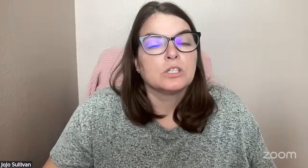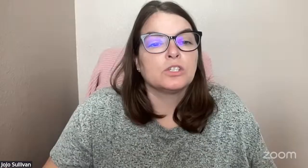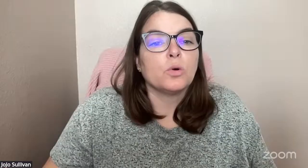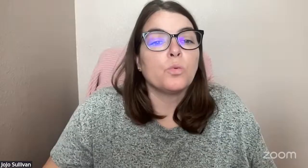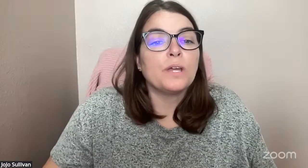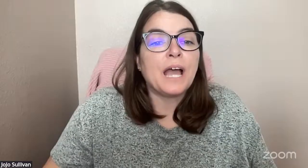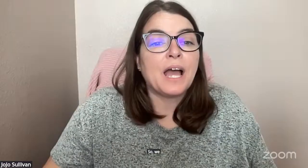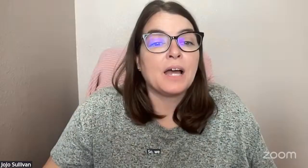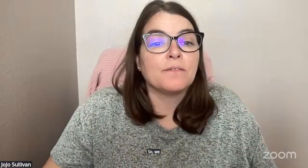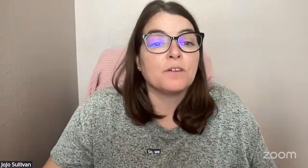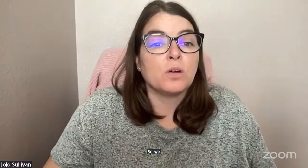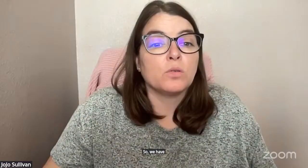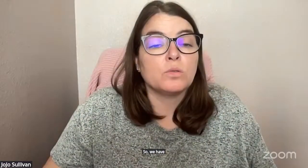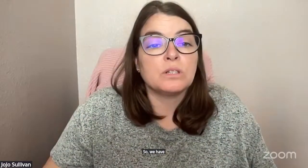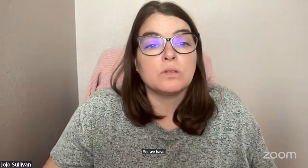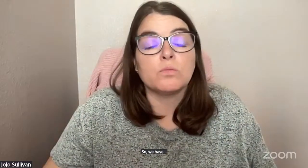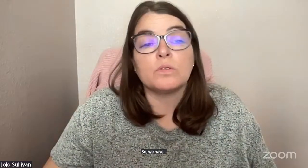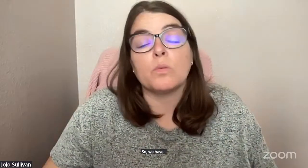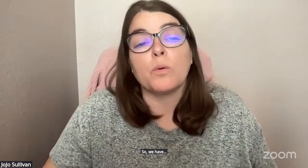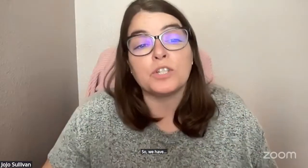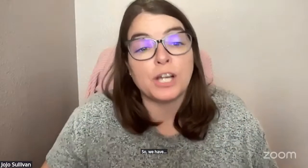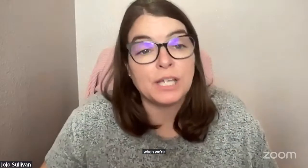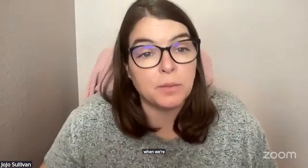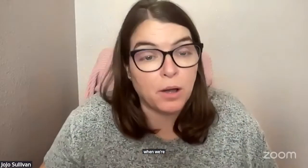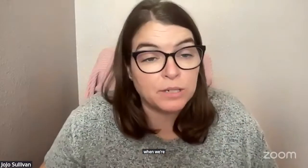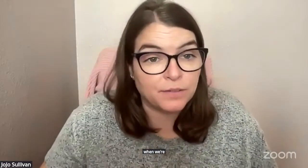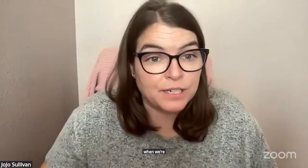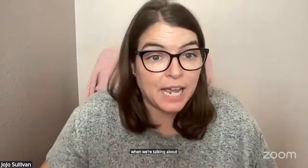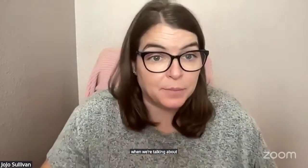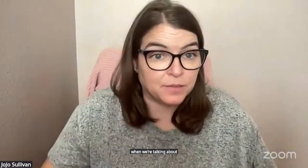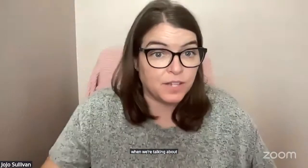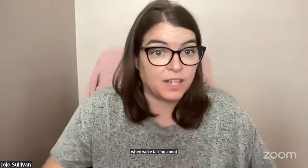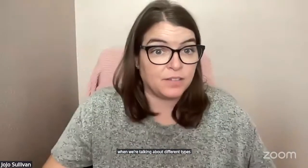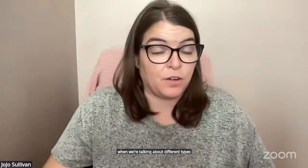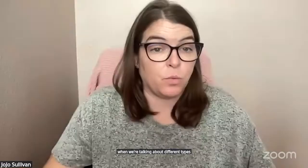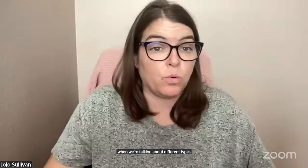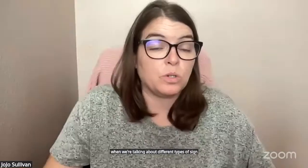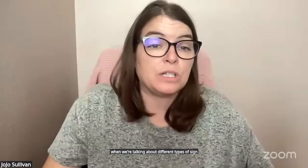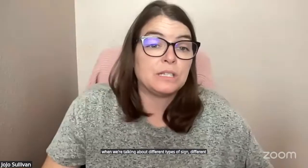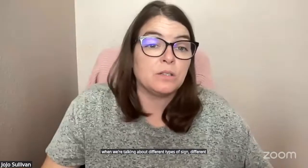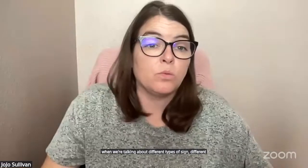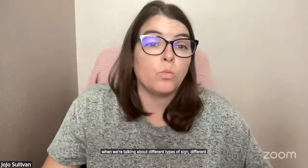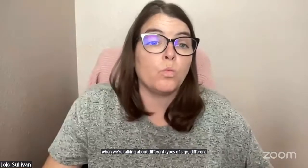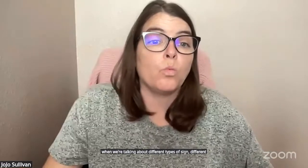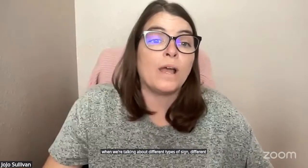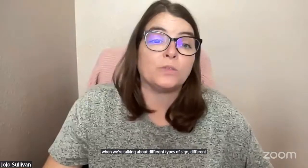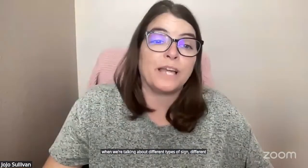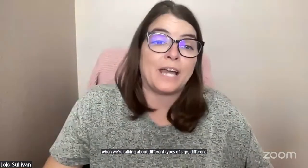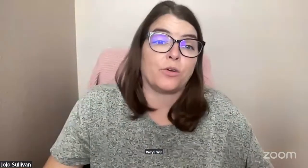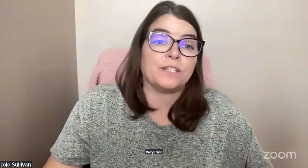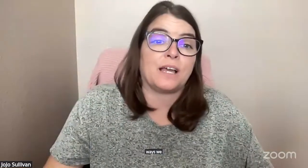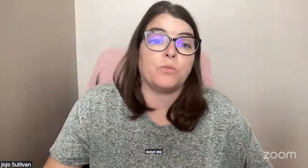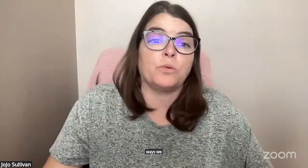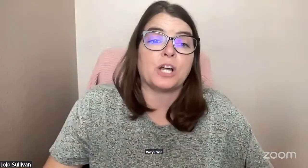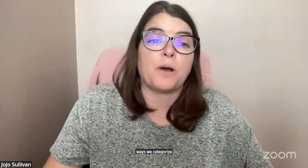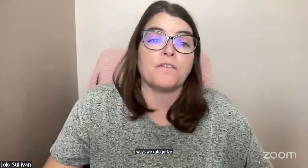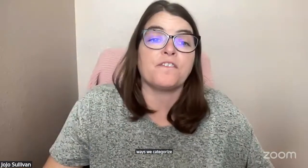So we have, when we're talking about different types of sign, different ways we categorize sign, when we talk about